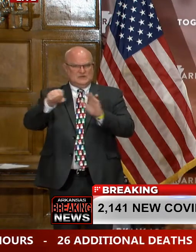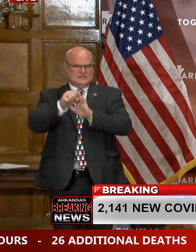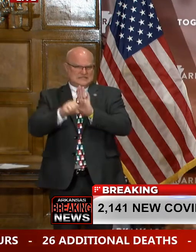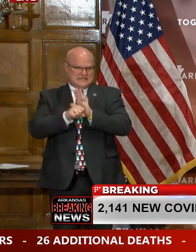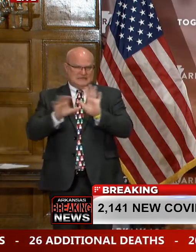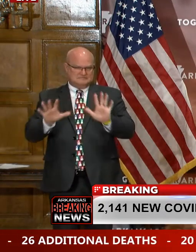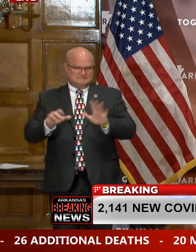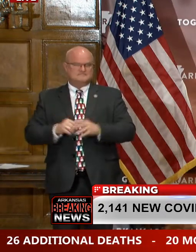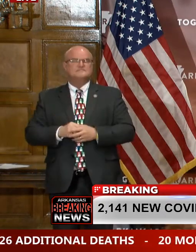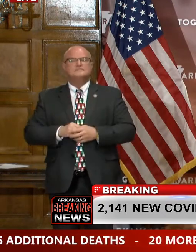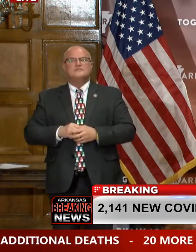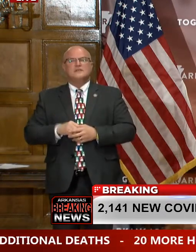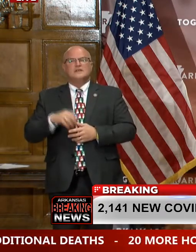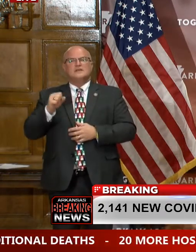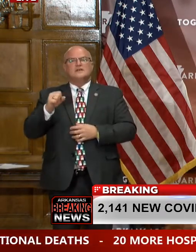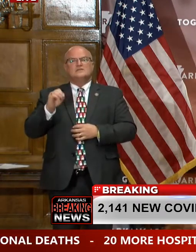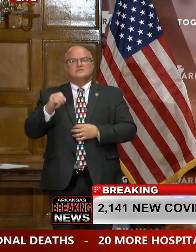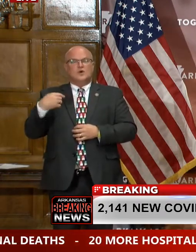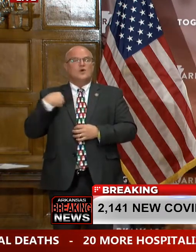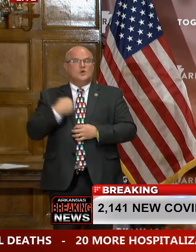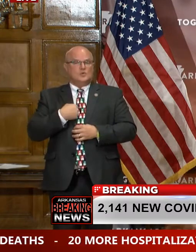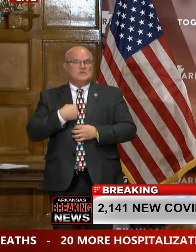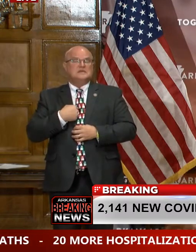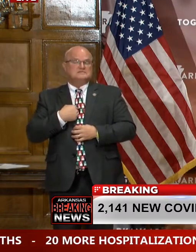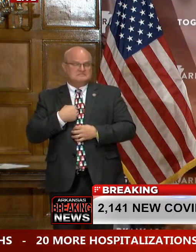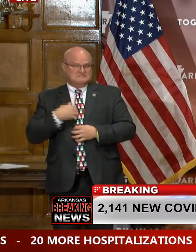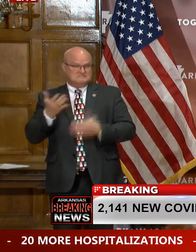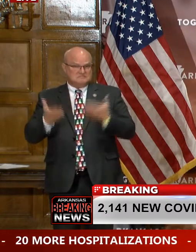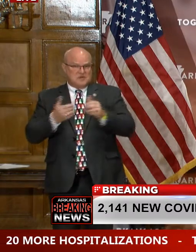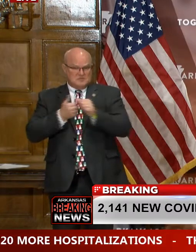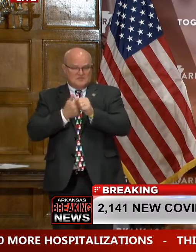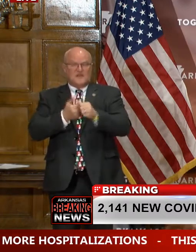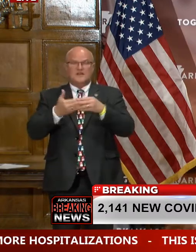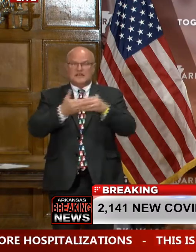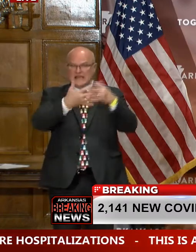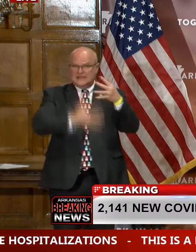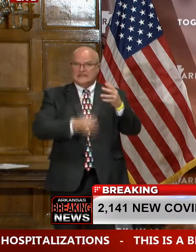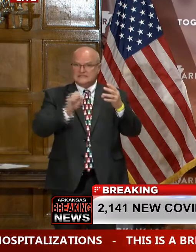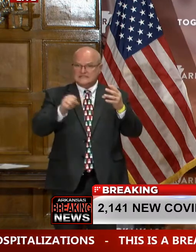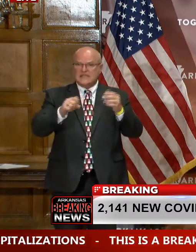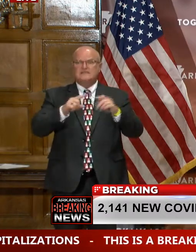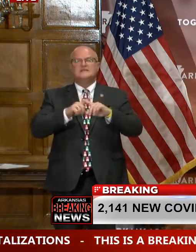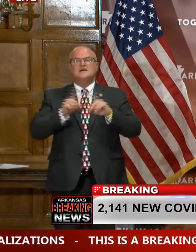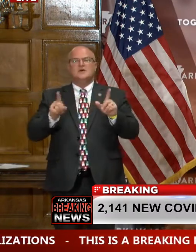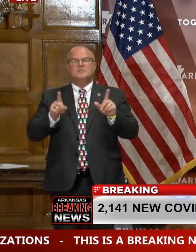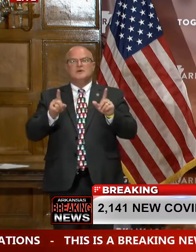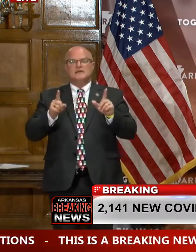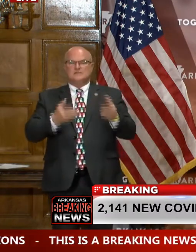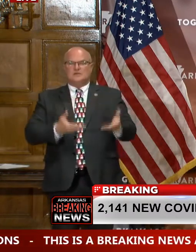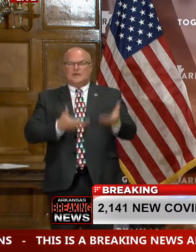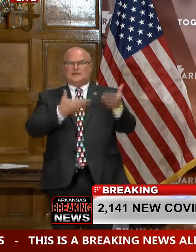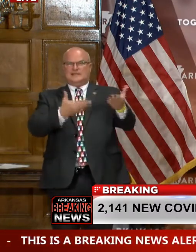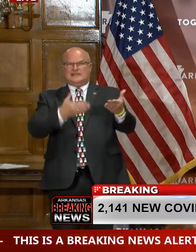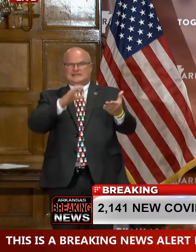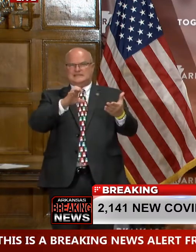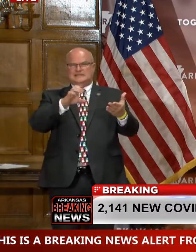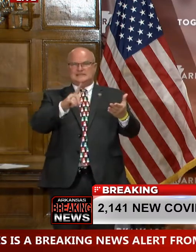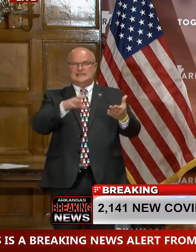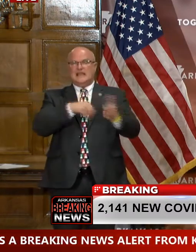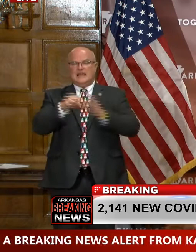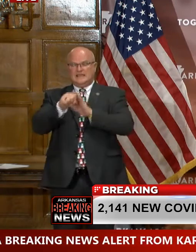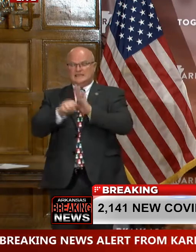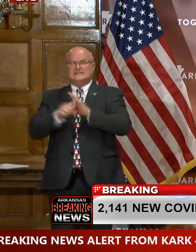state. And so we likely will be following the guidelines, but it is a recommendation, and the